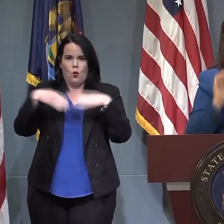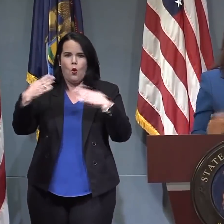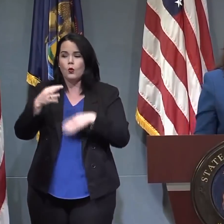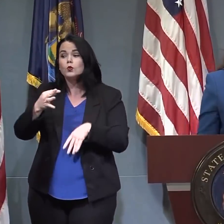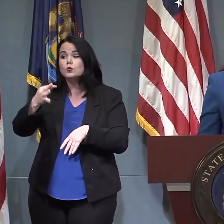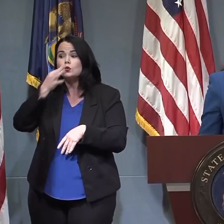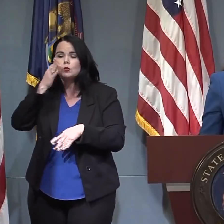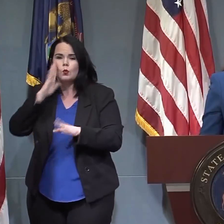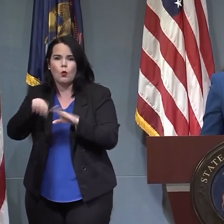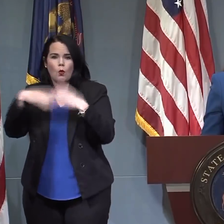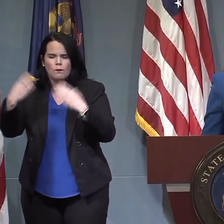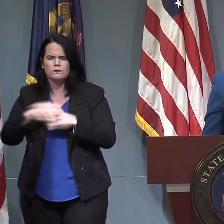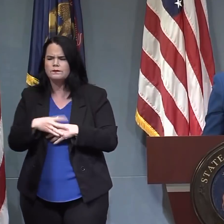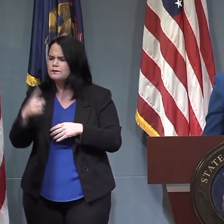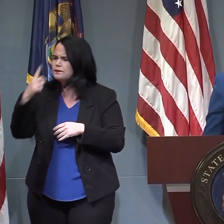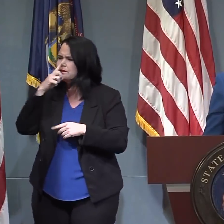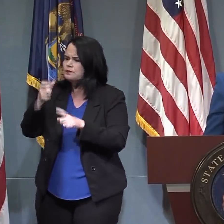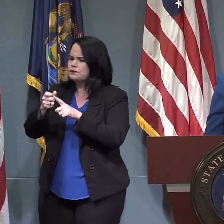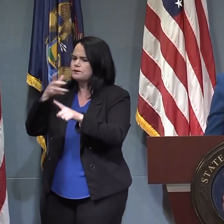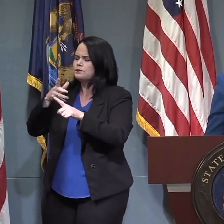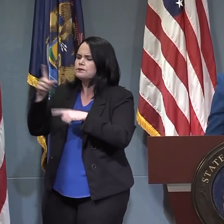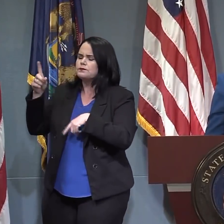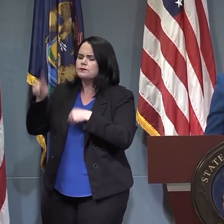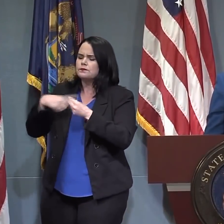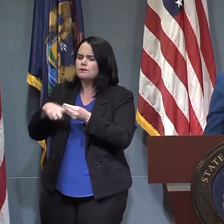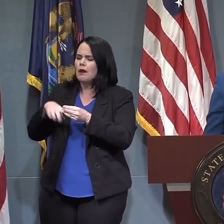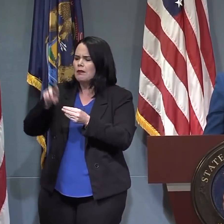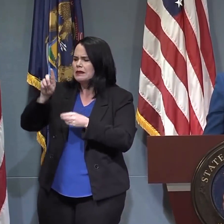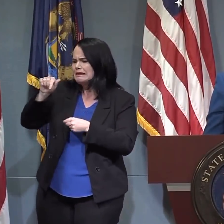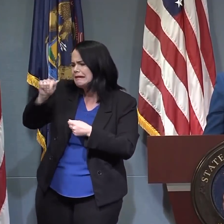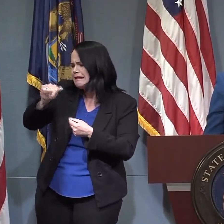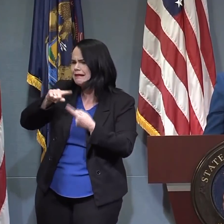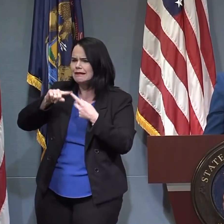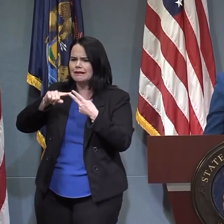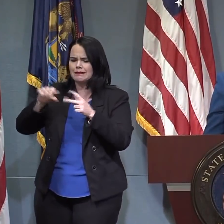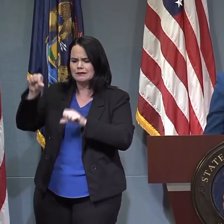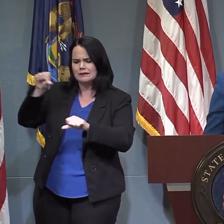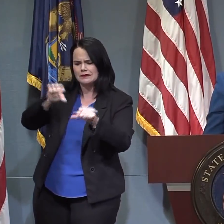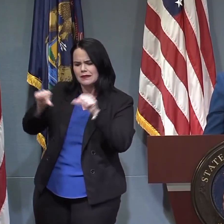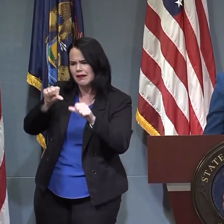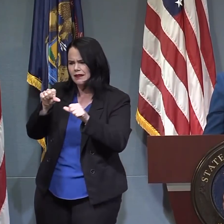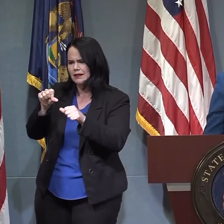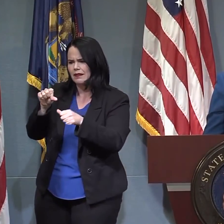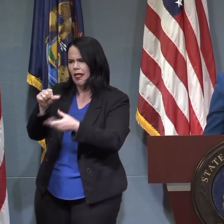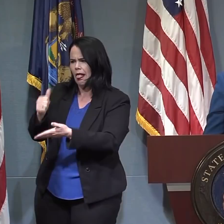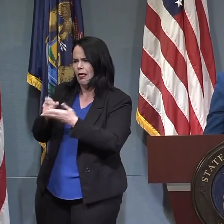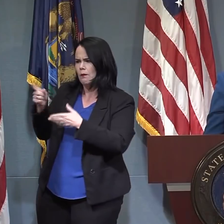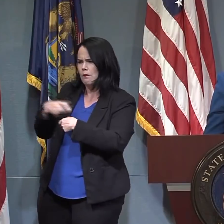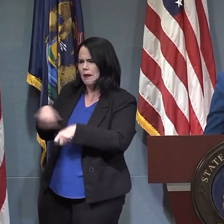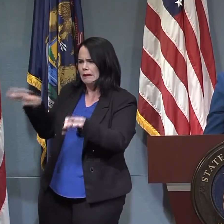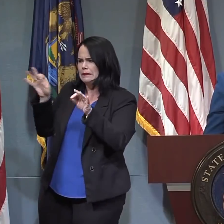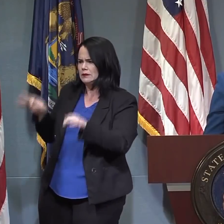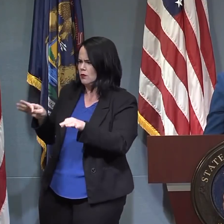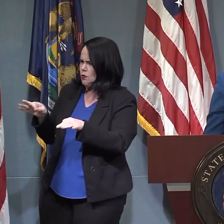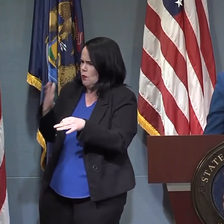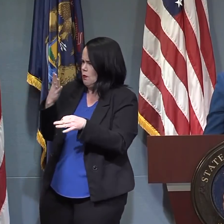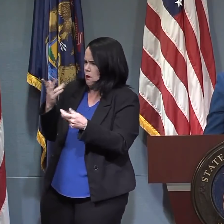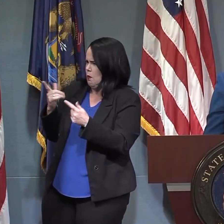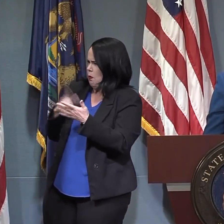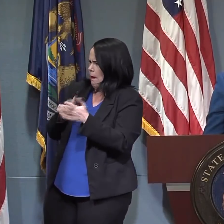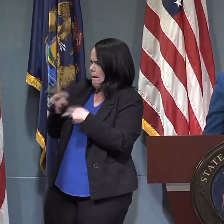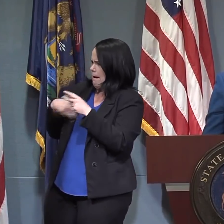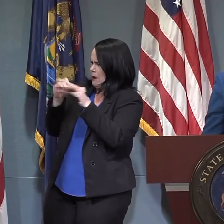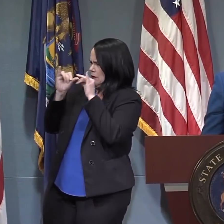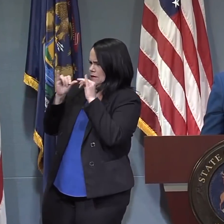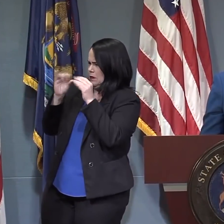soon. Can you elaborate on the data and science that got the fields that have reopened the all clear? What metrics did they meet